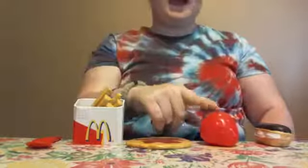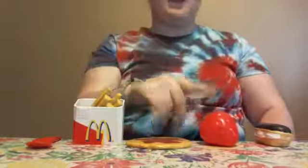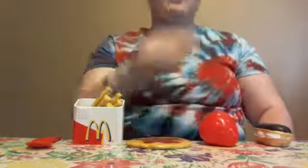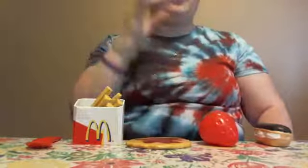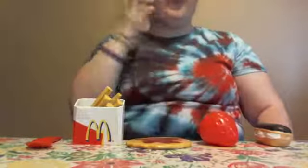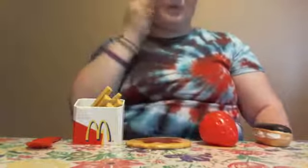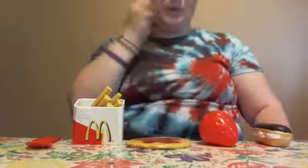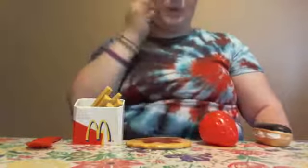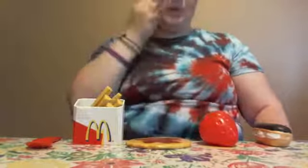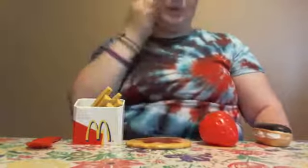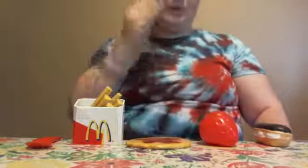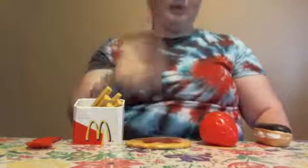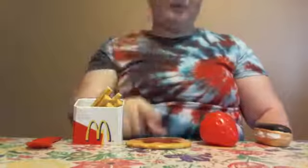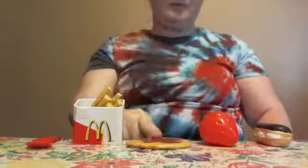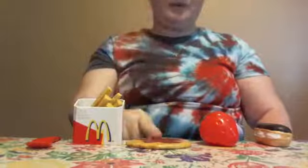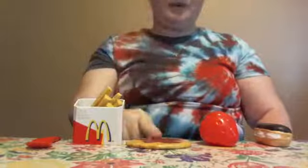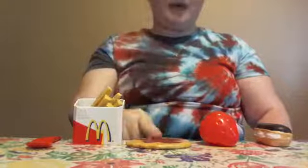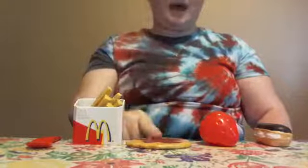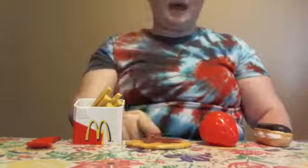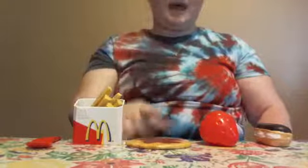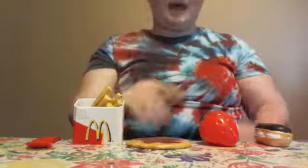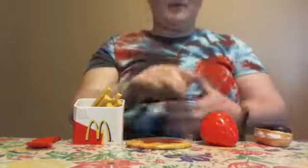have fruits. I have